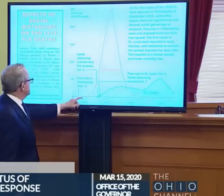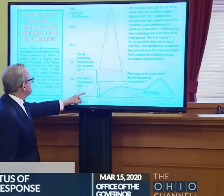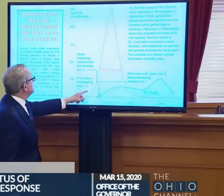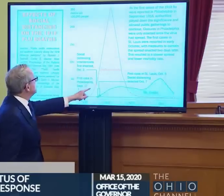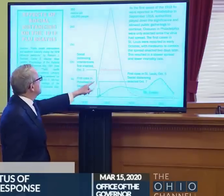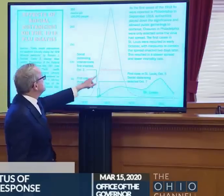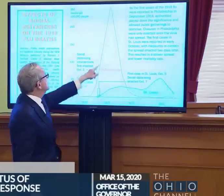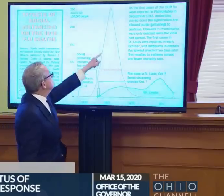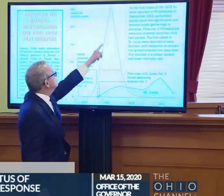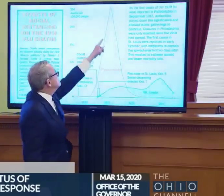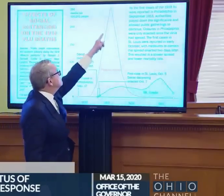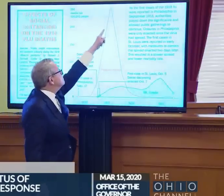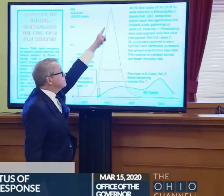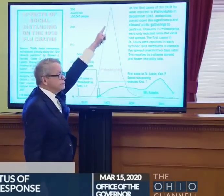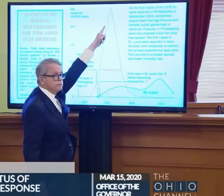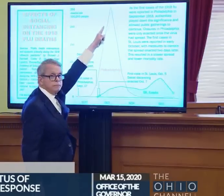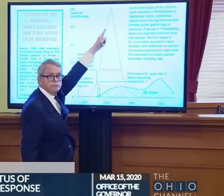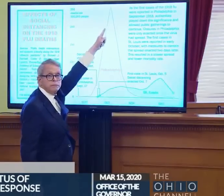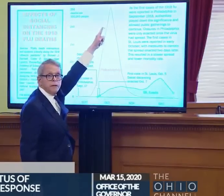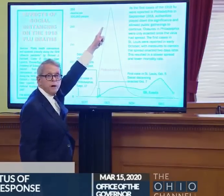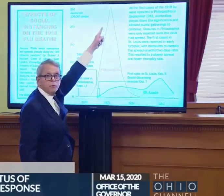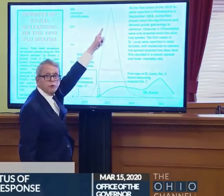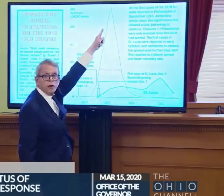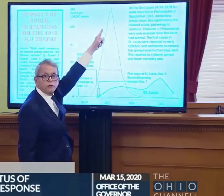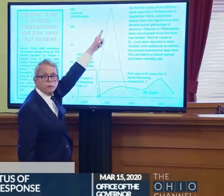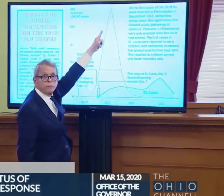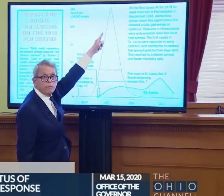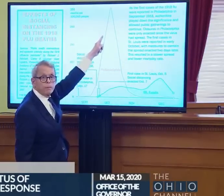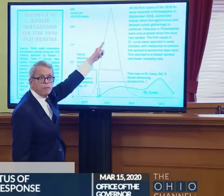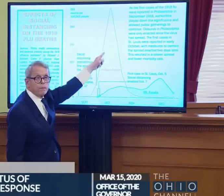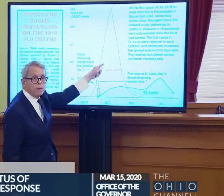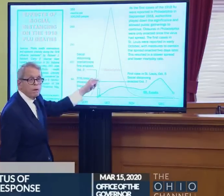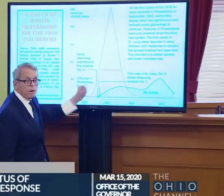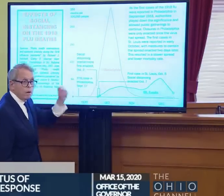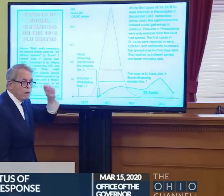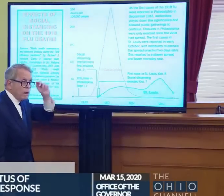This is Philadelphia, and how it progressed.